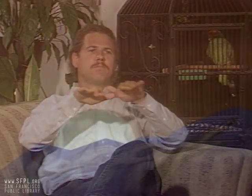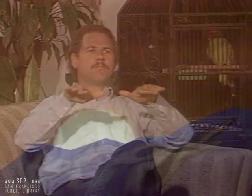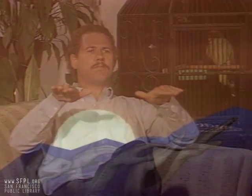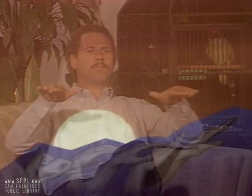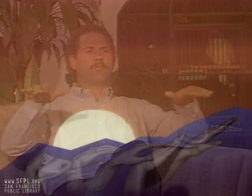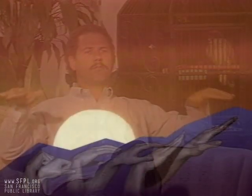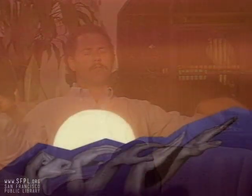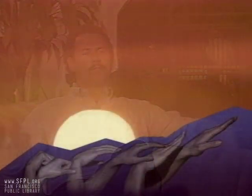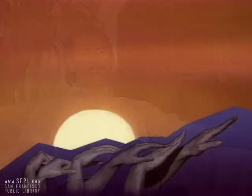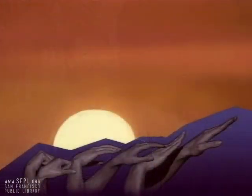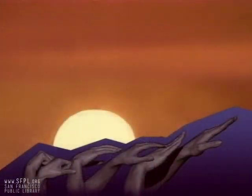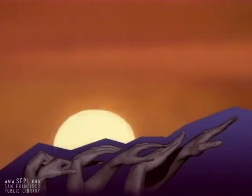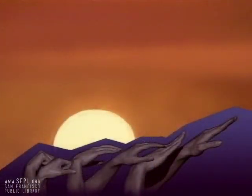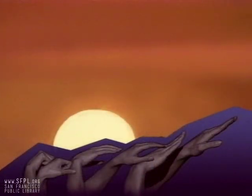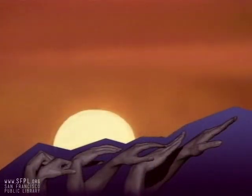like himself.